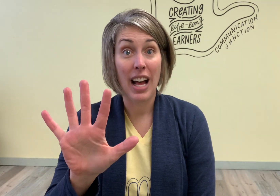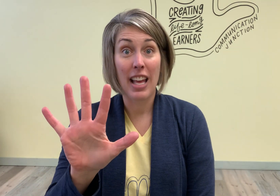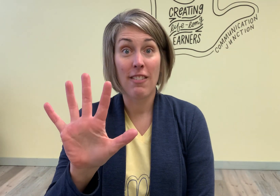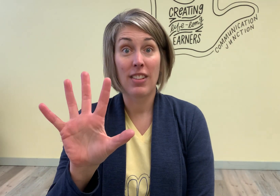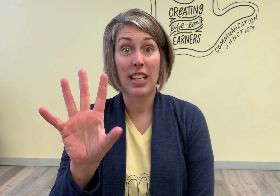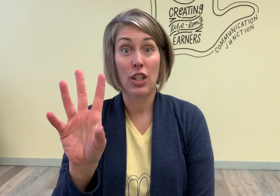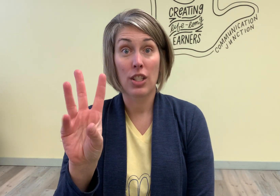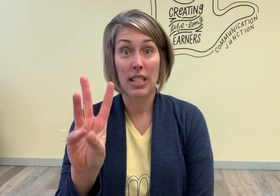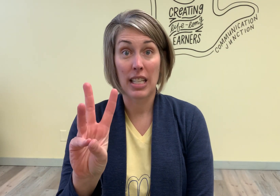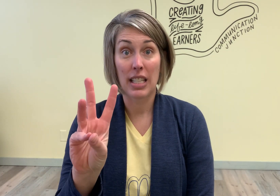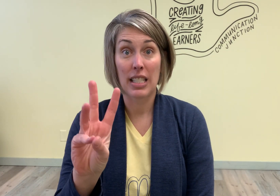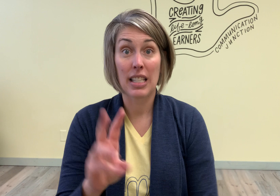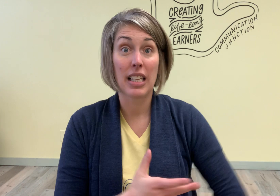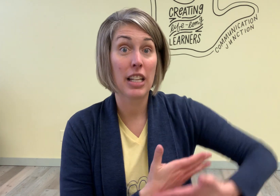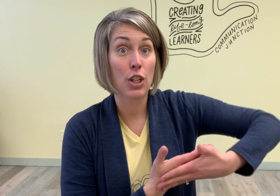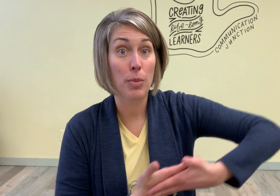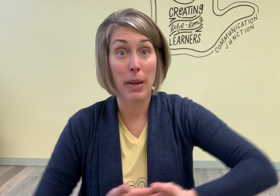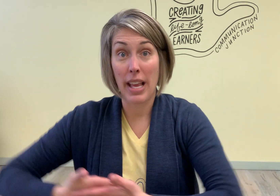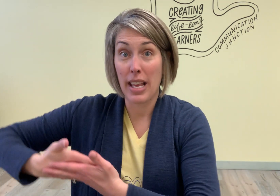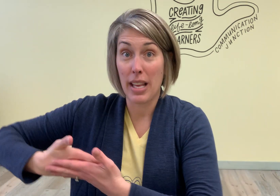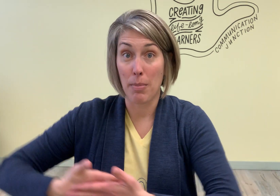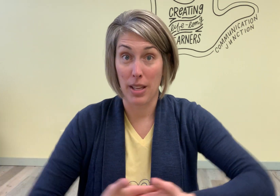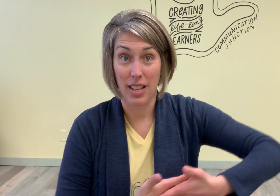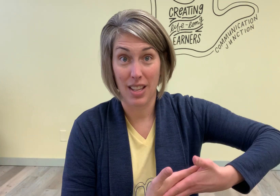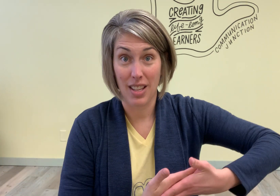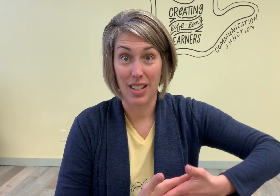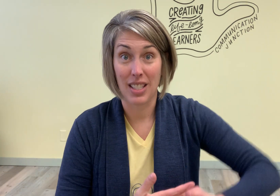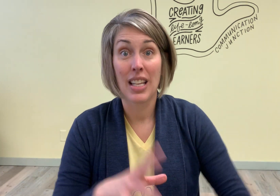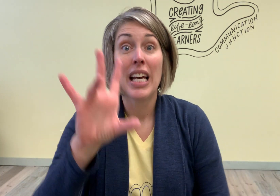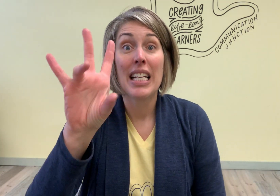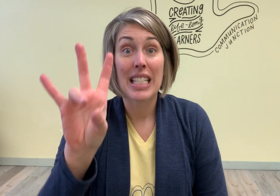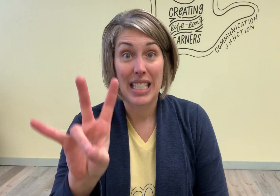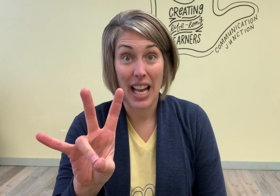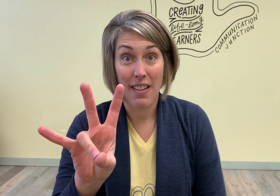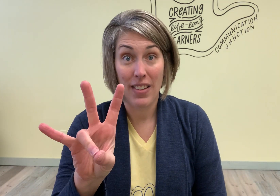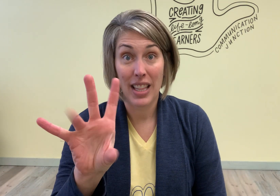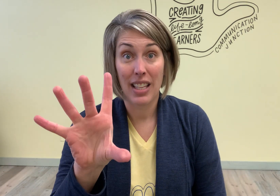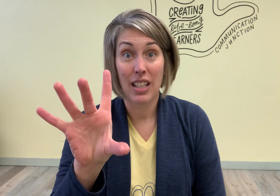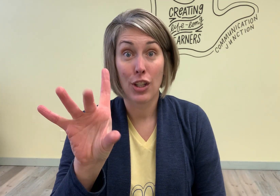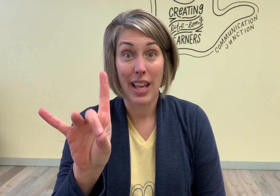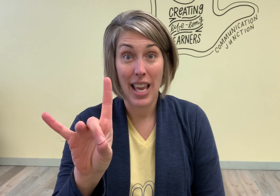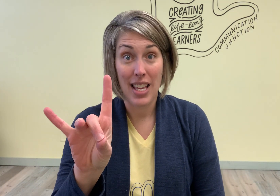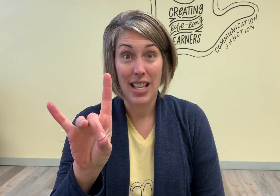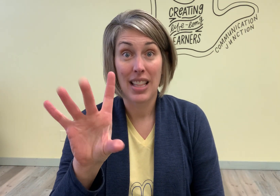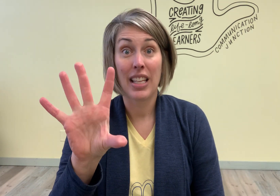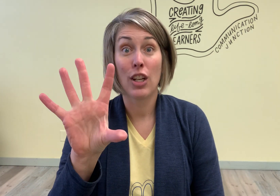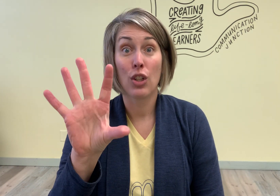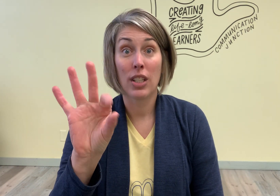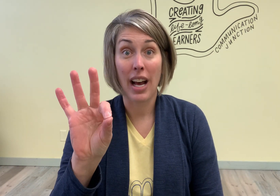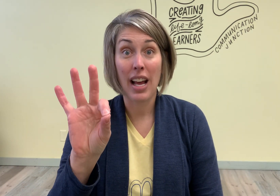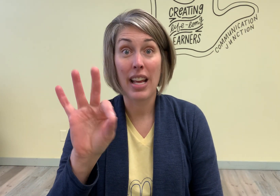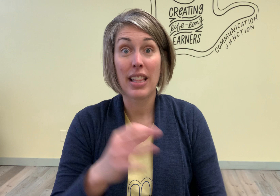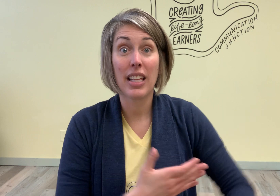5 little, 6 little babies. 7 little, 8 little, 9